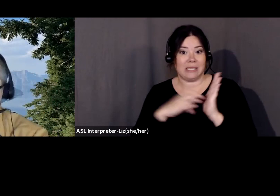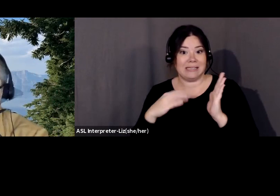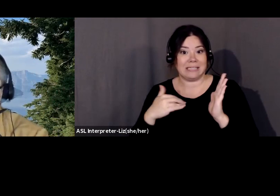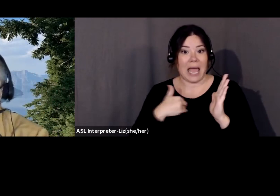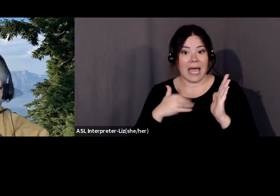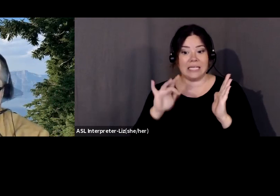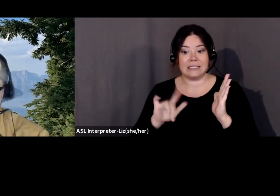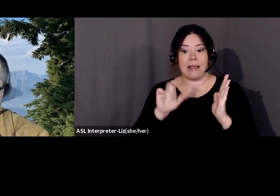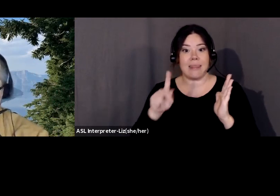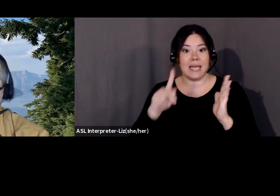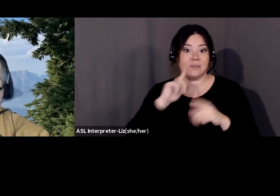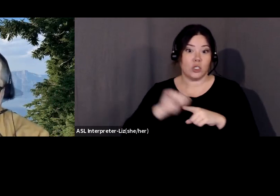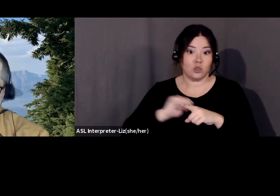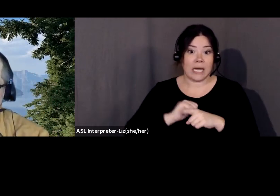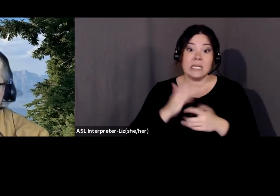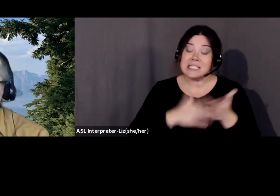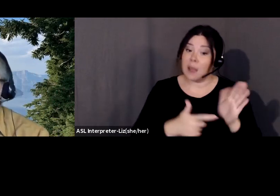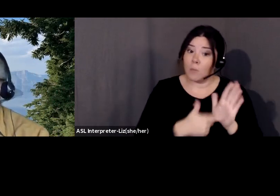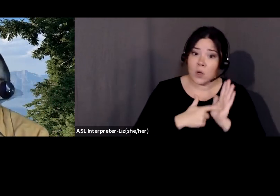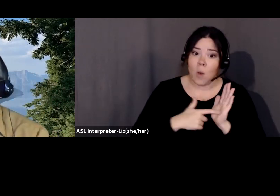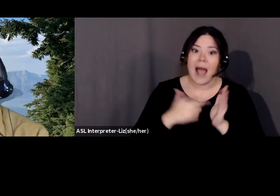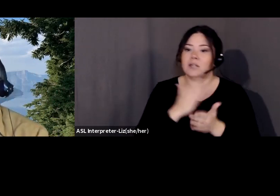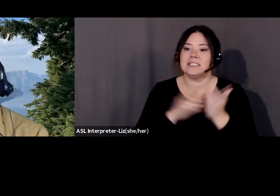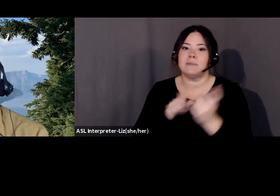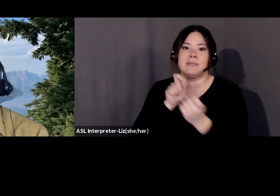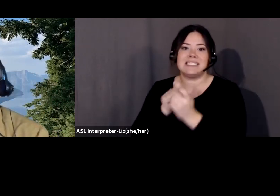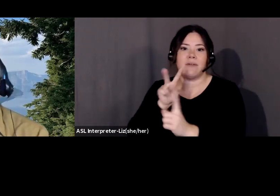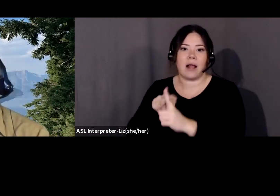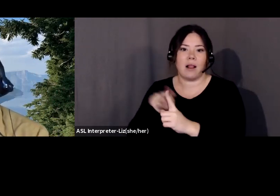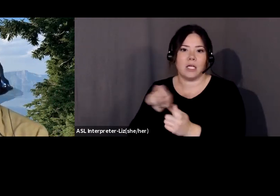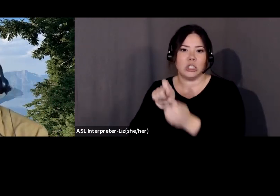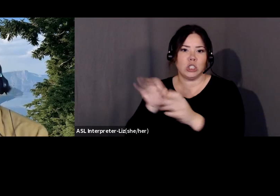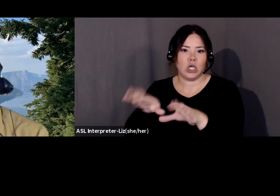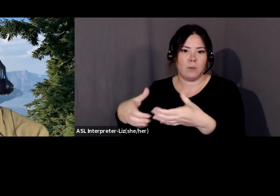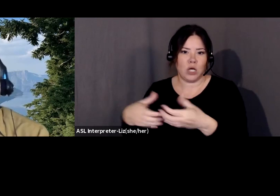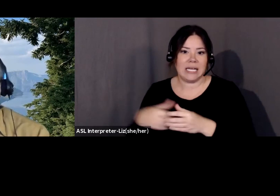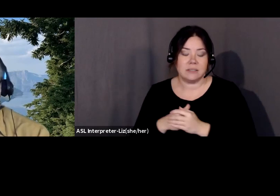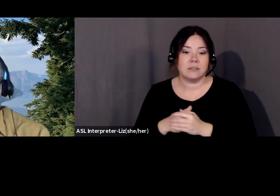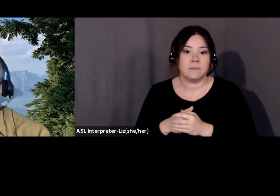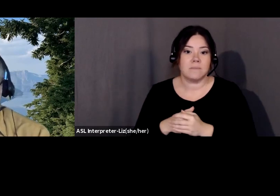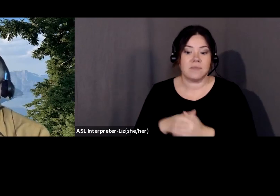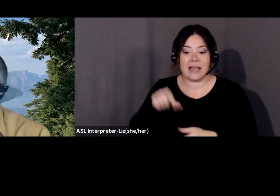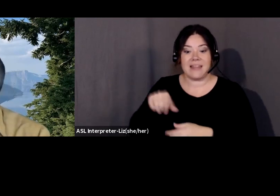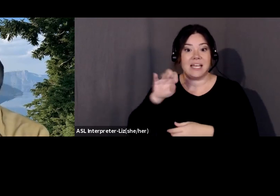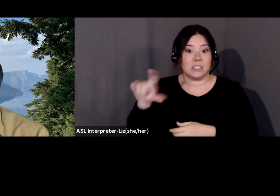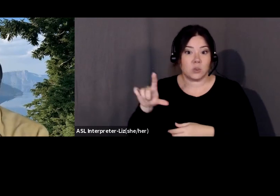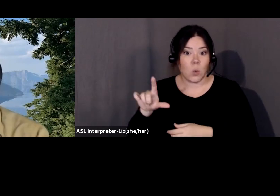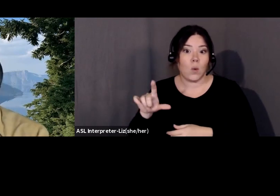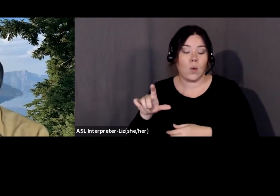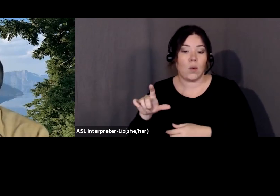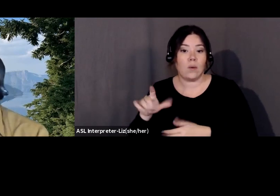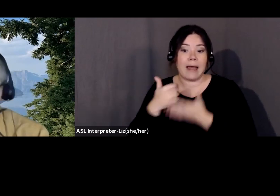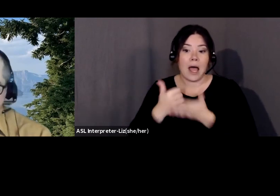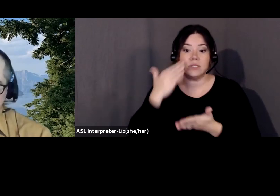some required and some specific to certain communities. This tool will provide a way to see who does or likes what, who